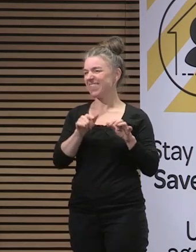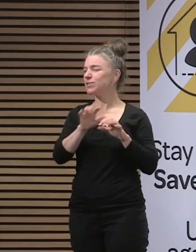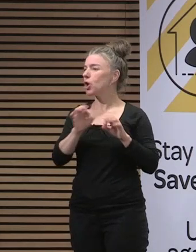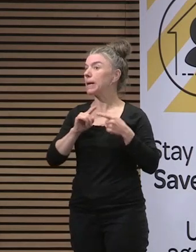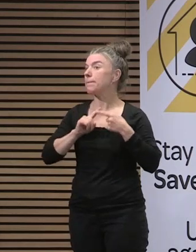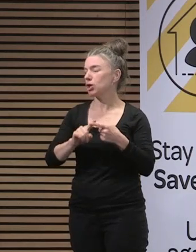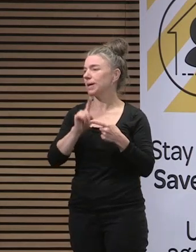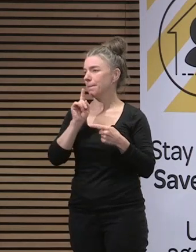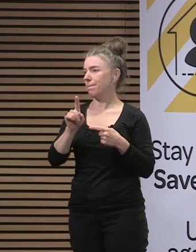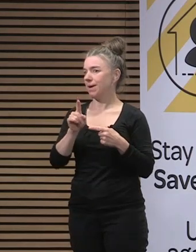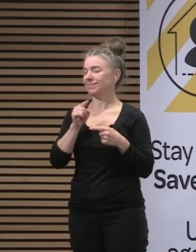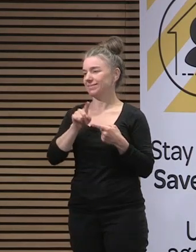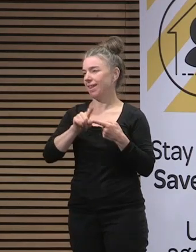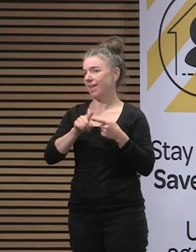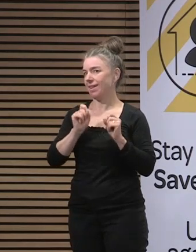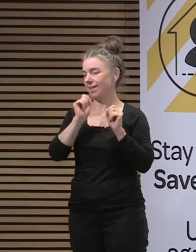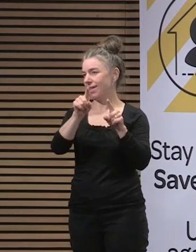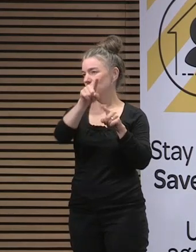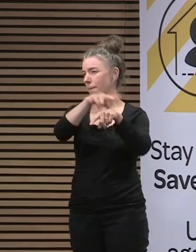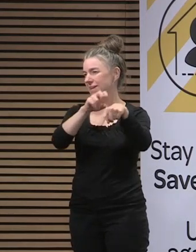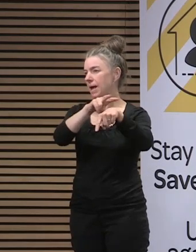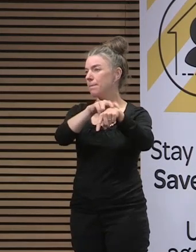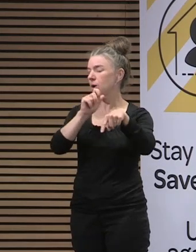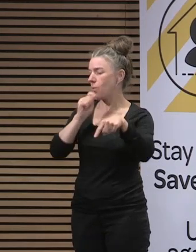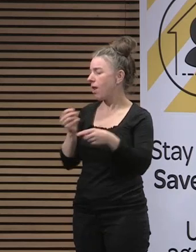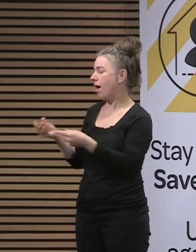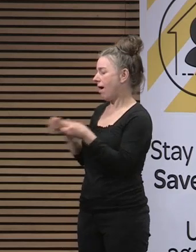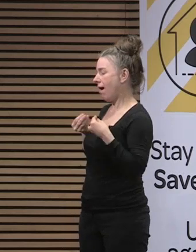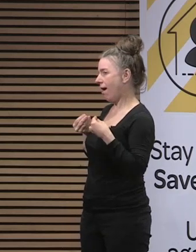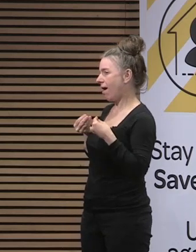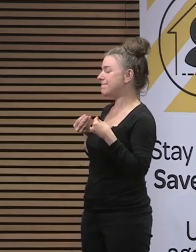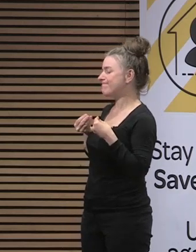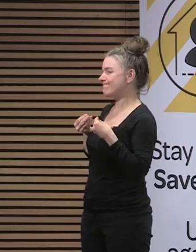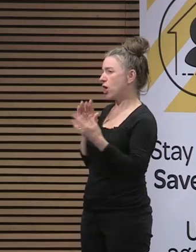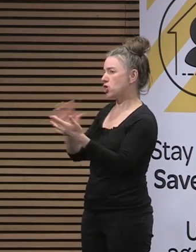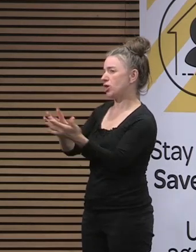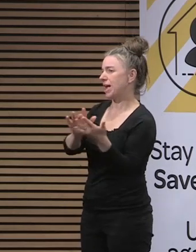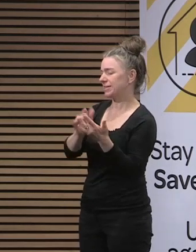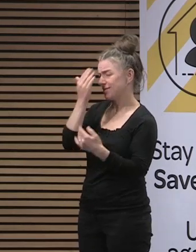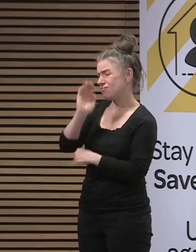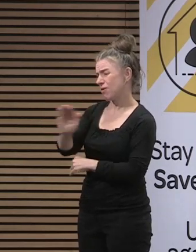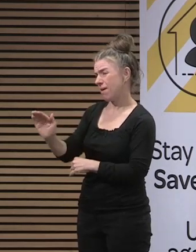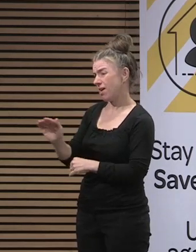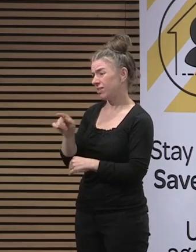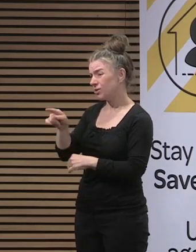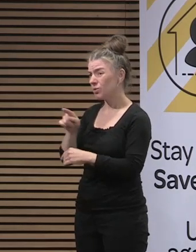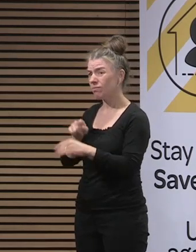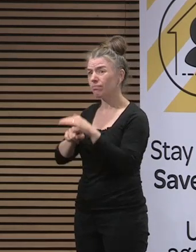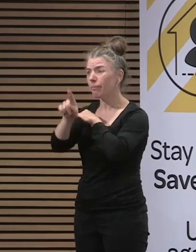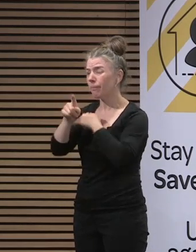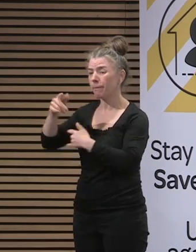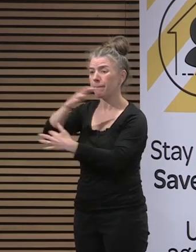non-emergency phone use. Police will take the information reported online and make contact to remind those breaching the